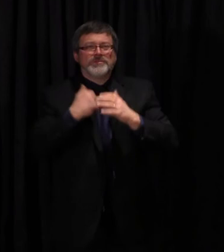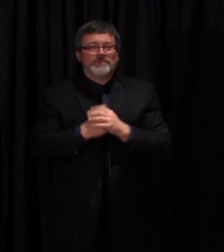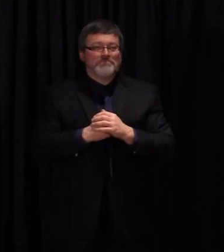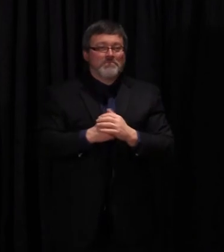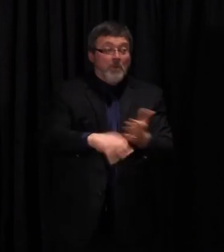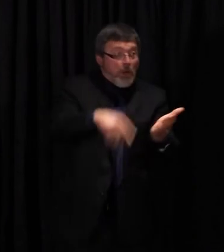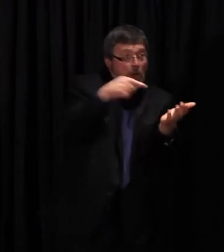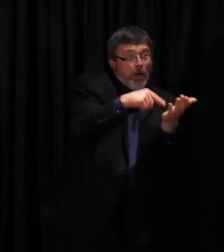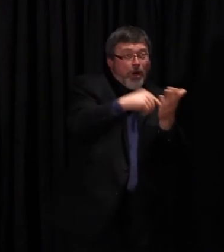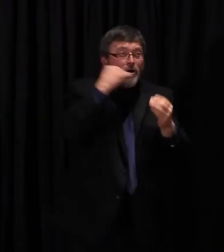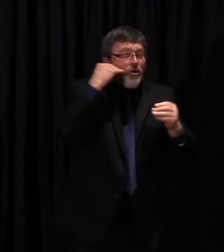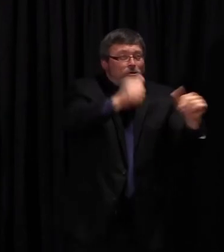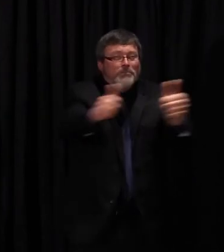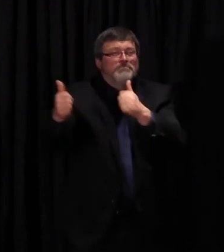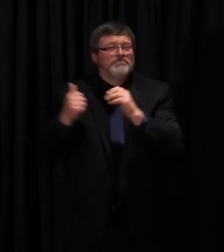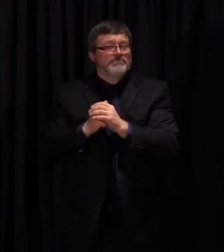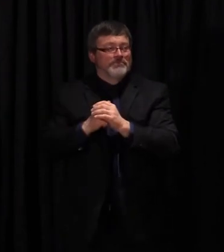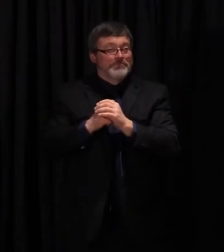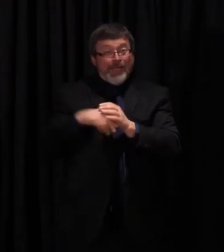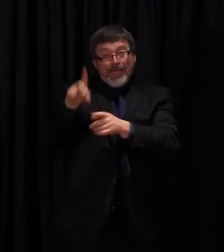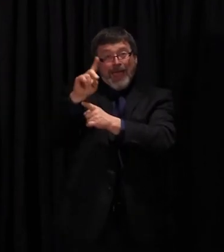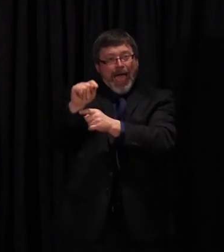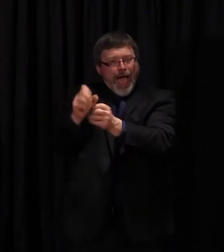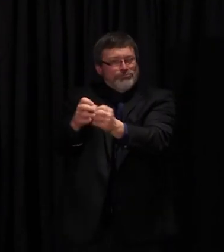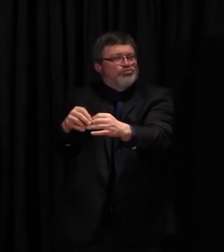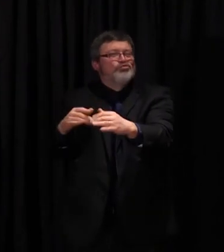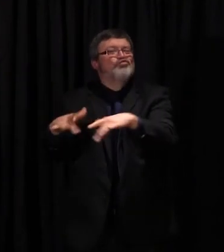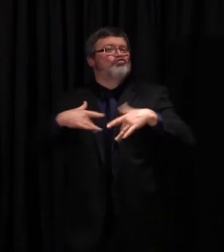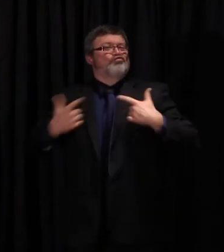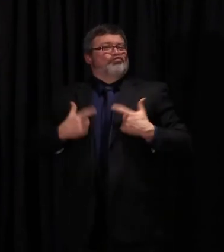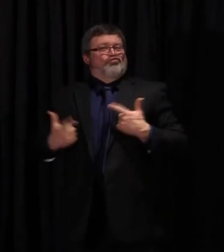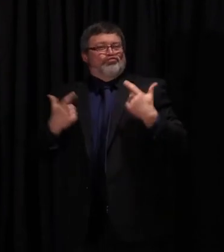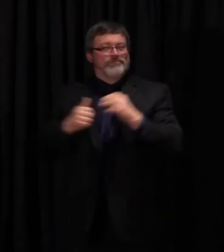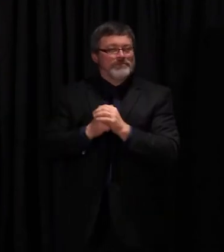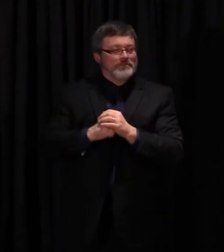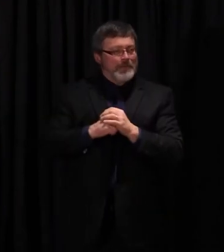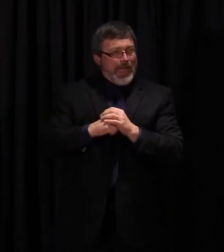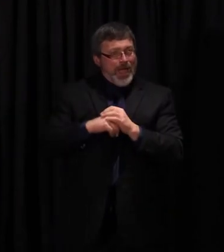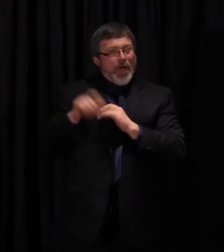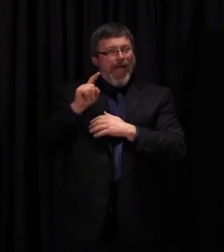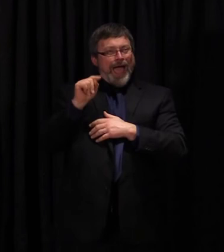jobs, affordable homes, and vibrant downtowns in every corner of our state.